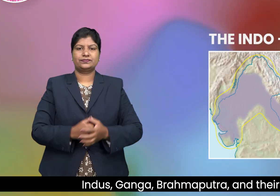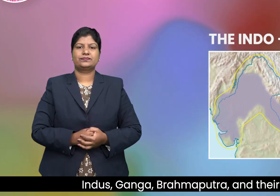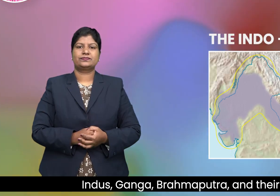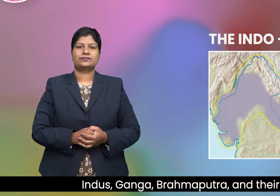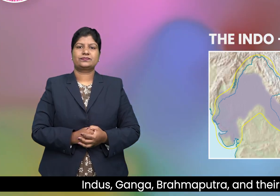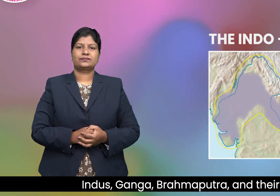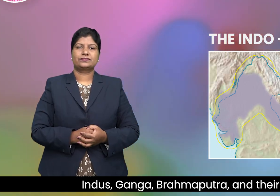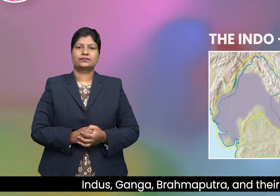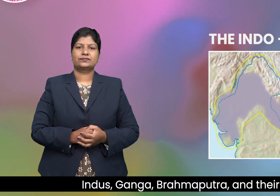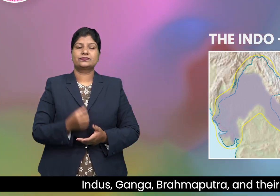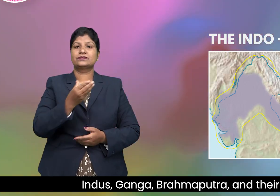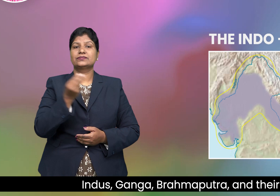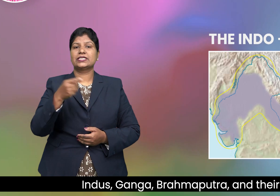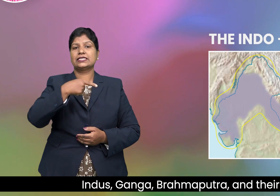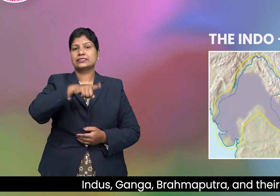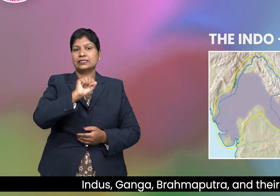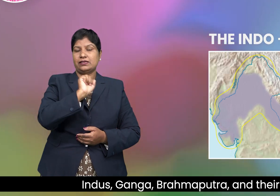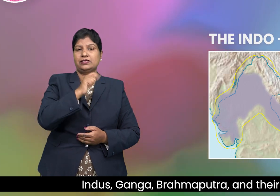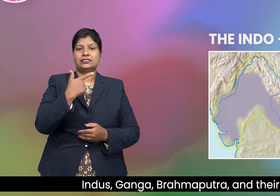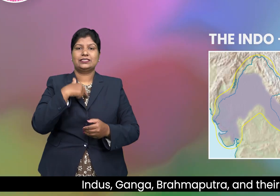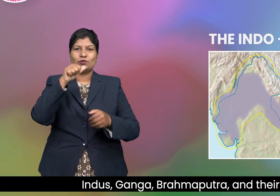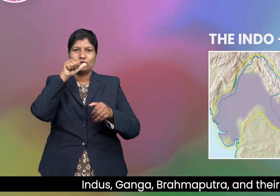and their tributaries